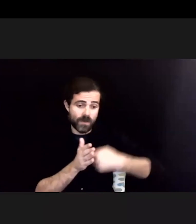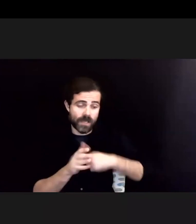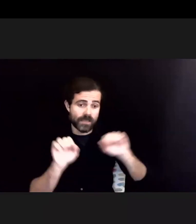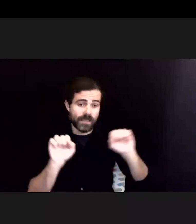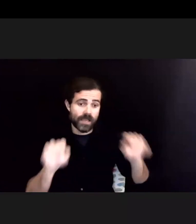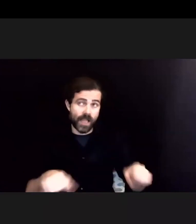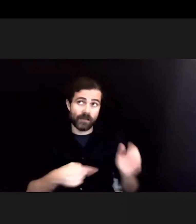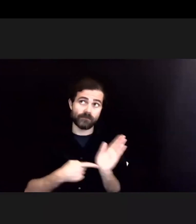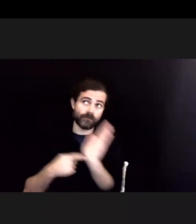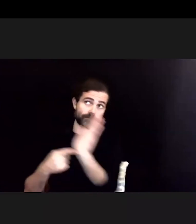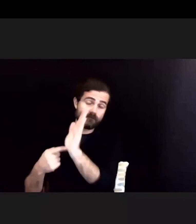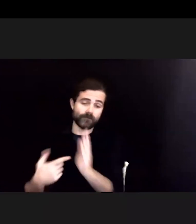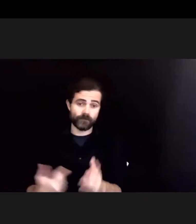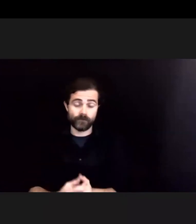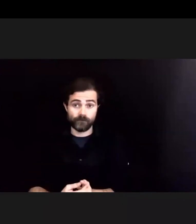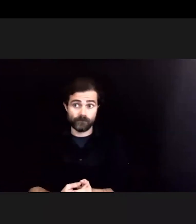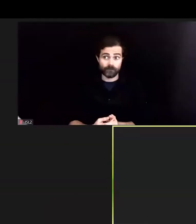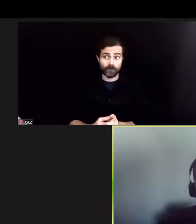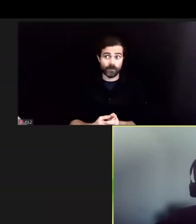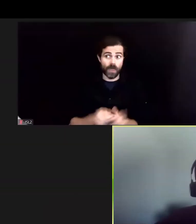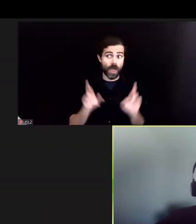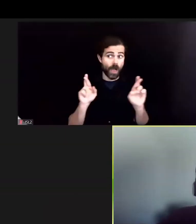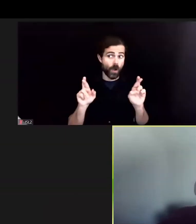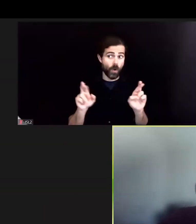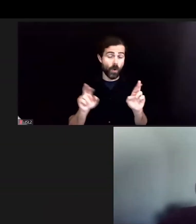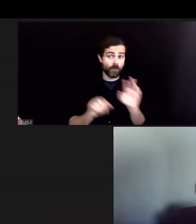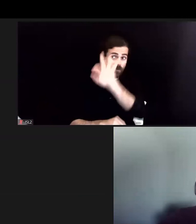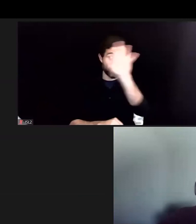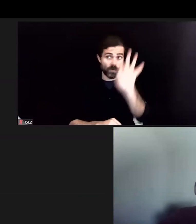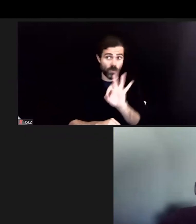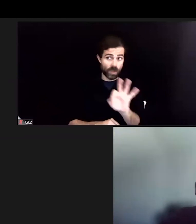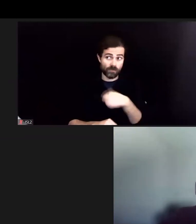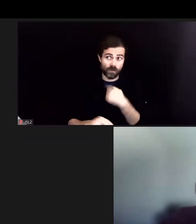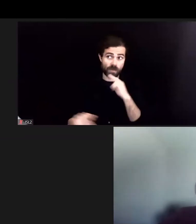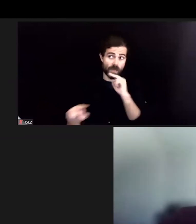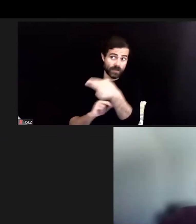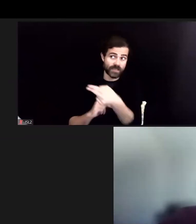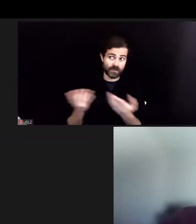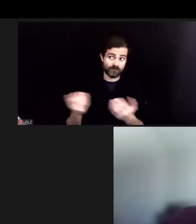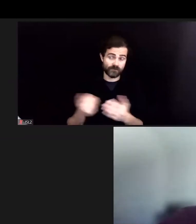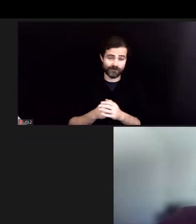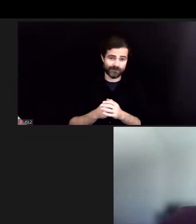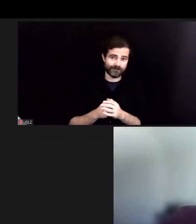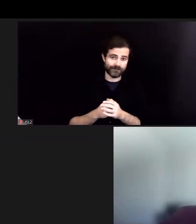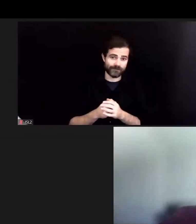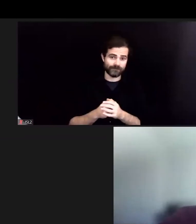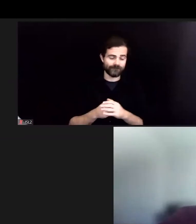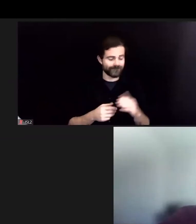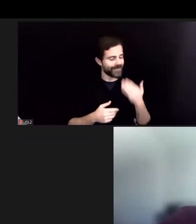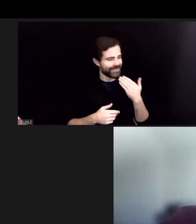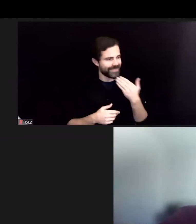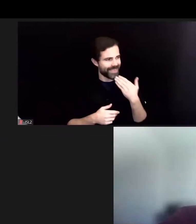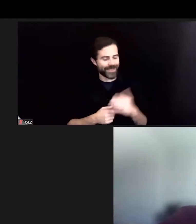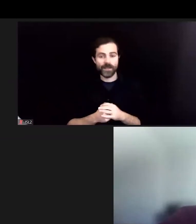I hope I answered the question. Yeah, thank you so much, Alejandro, for your answer. Well, I encourage